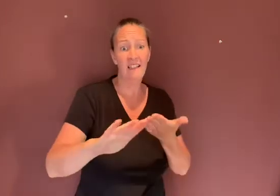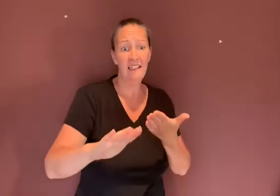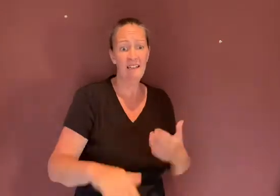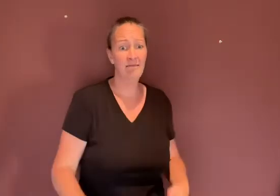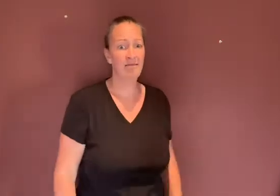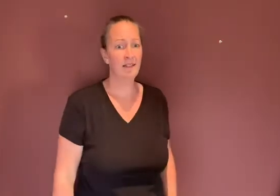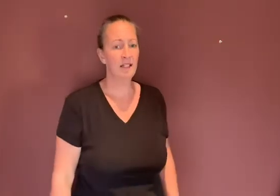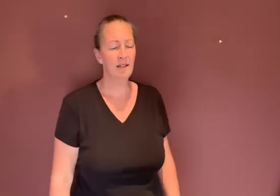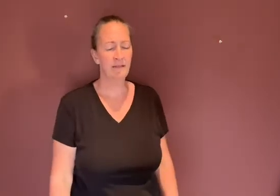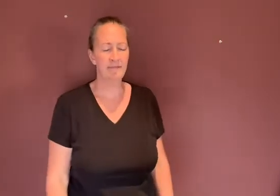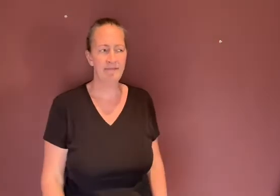clean."